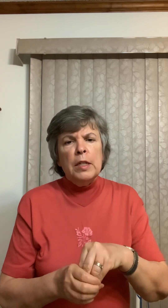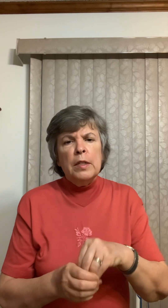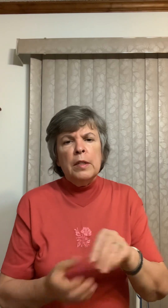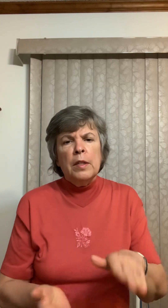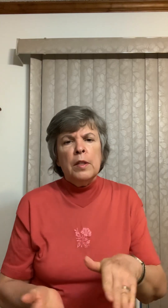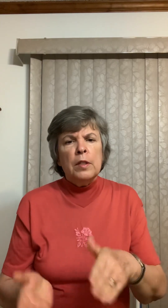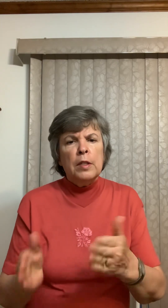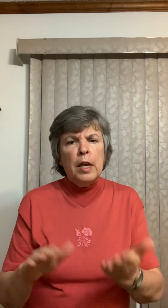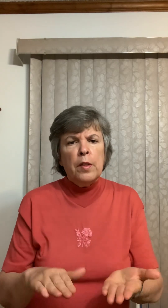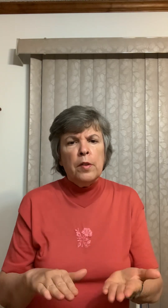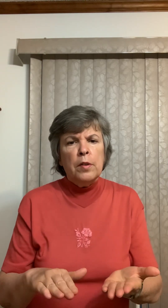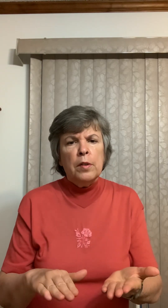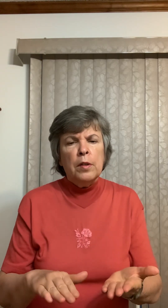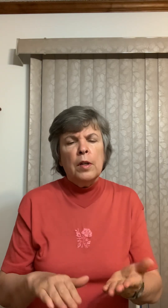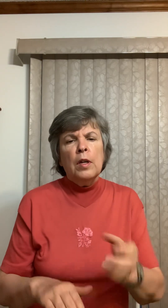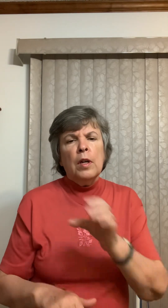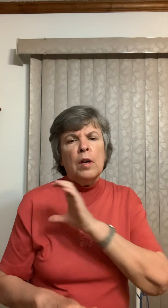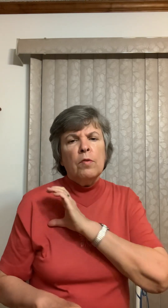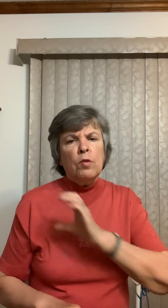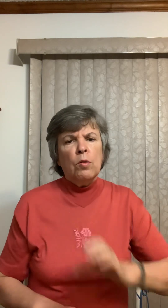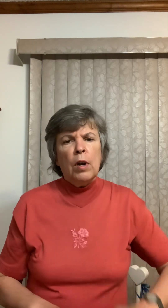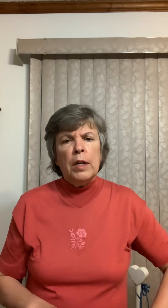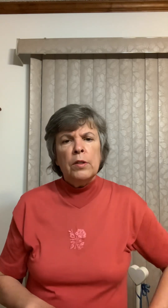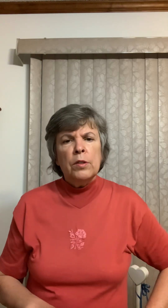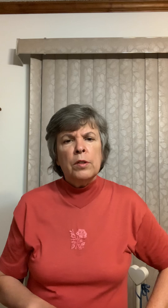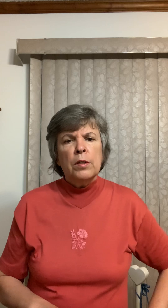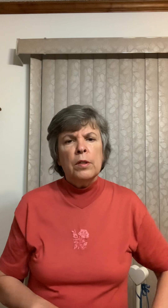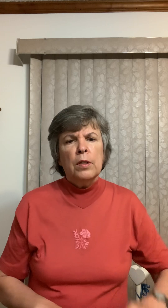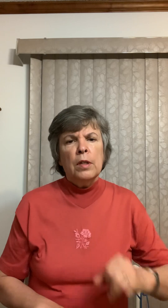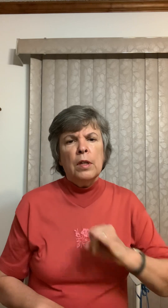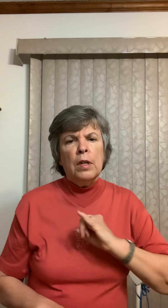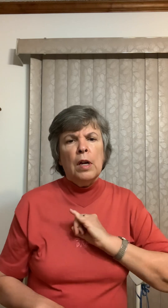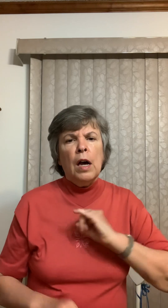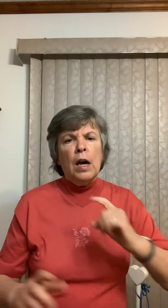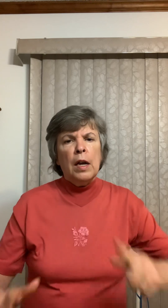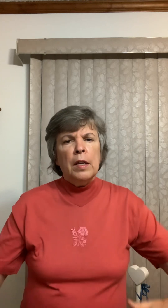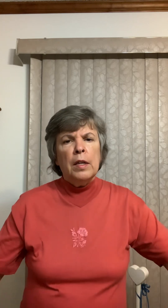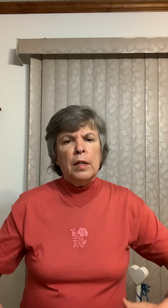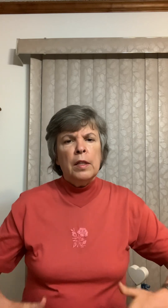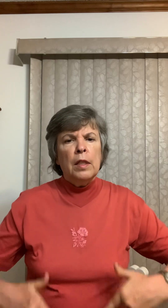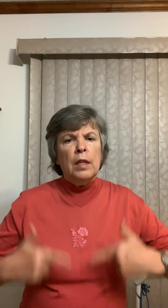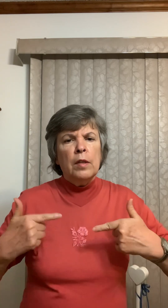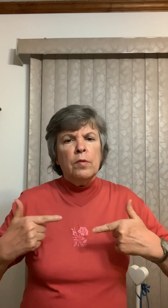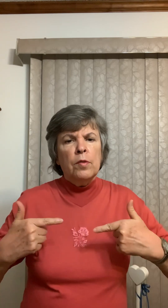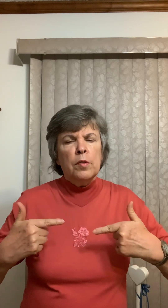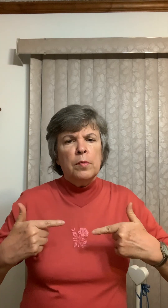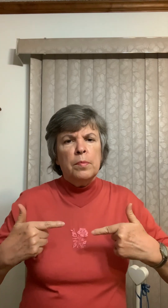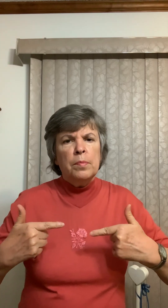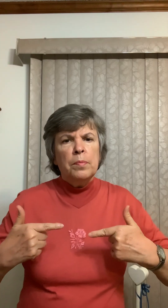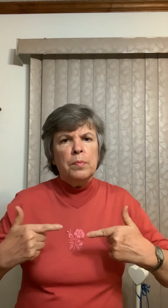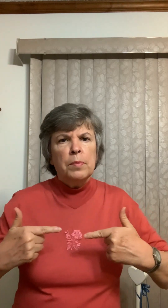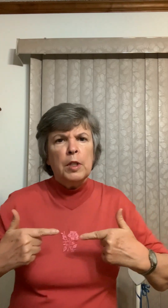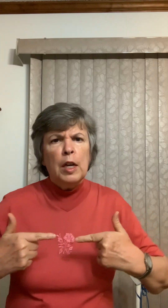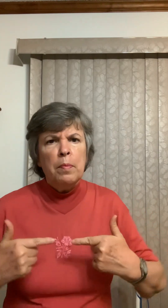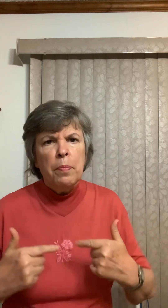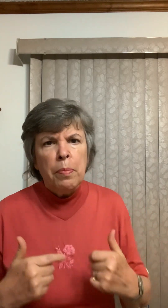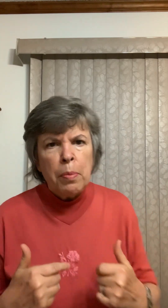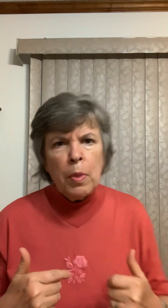in the death of Christ I live. Okay?